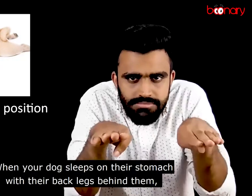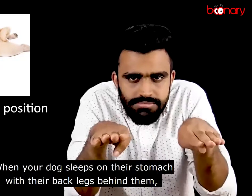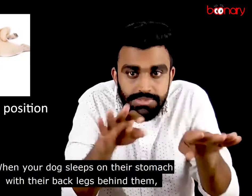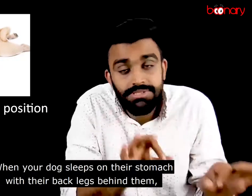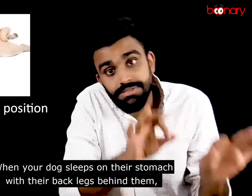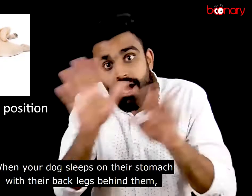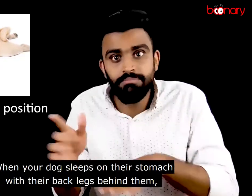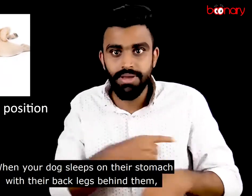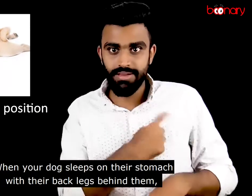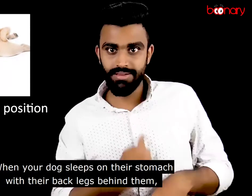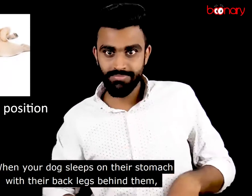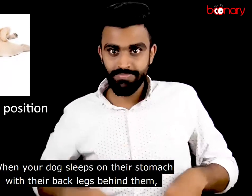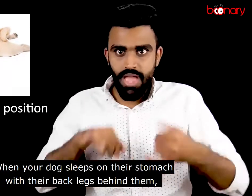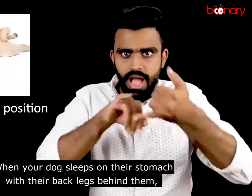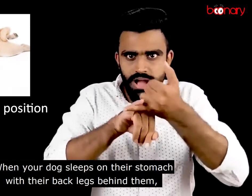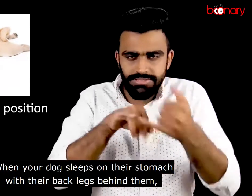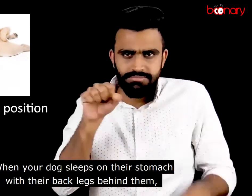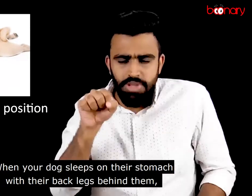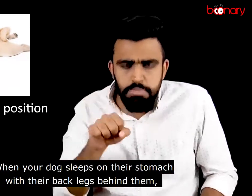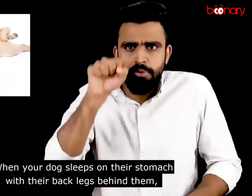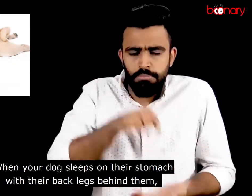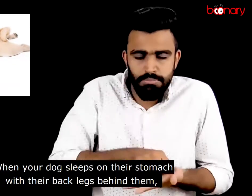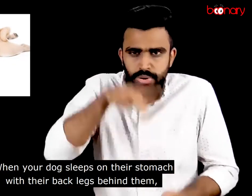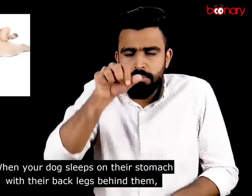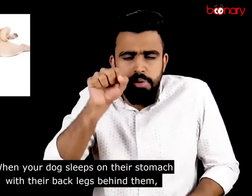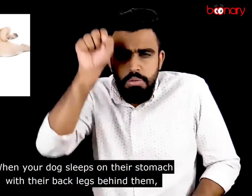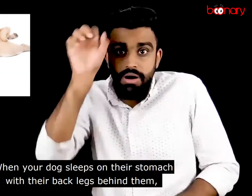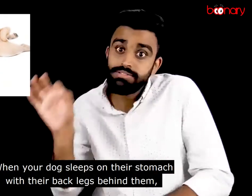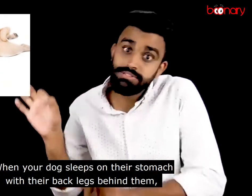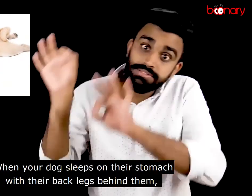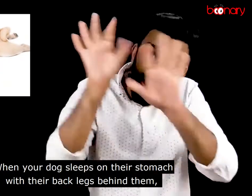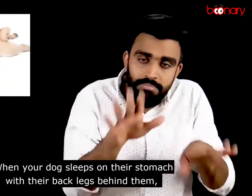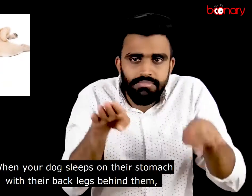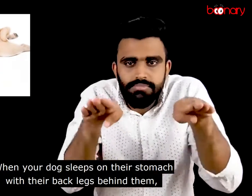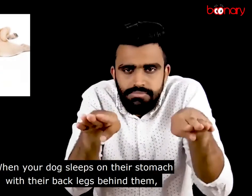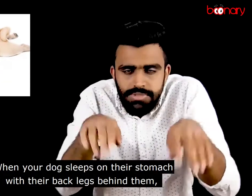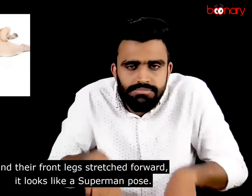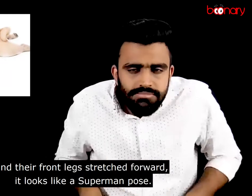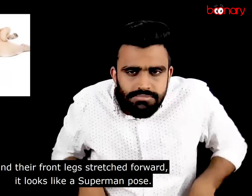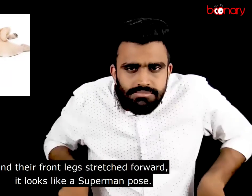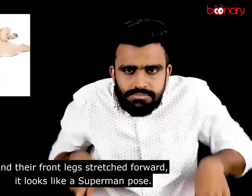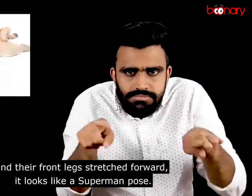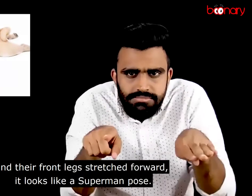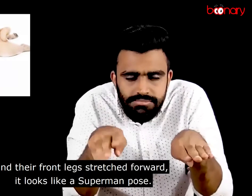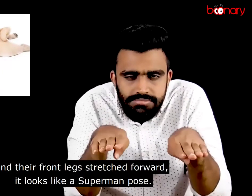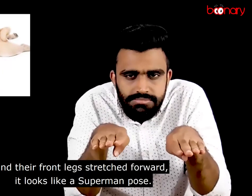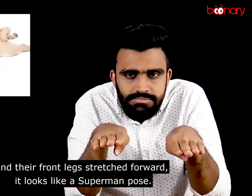When your dog sleeps on their stomach with their back legs behind them and their front legs stretched